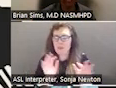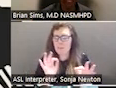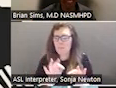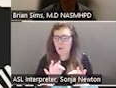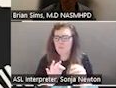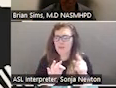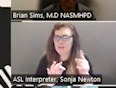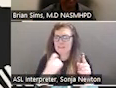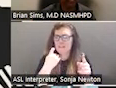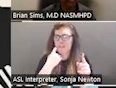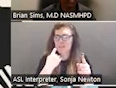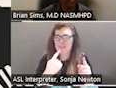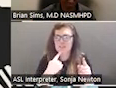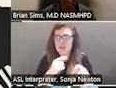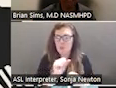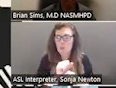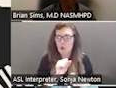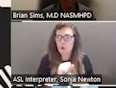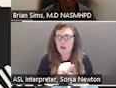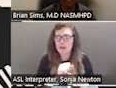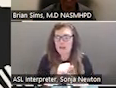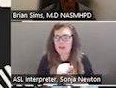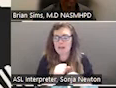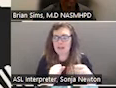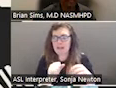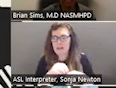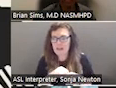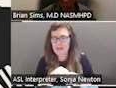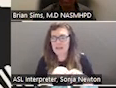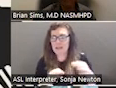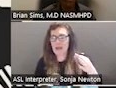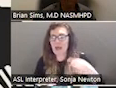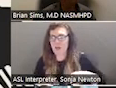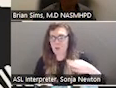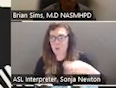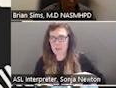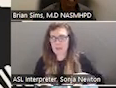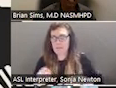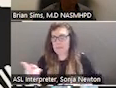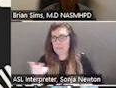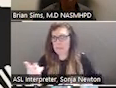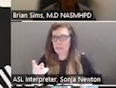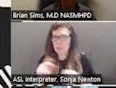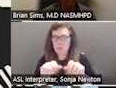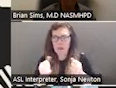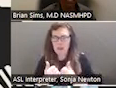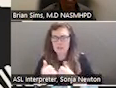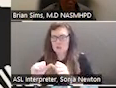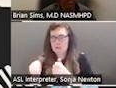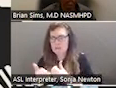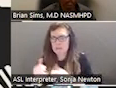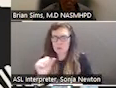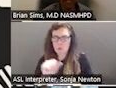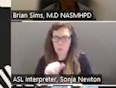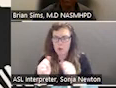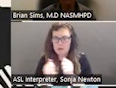in equity, because Nashville has been working along with SAMHSA and really enforcing and helping states to enhance